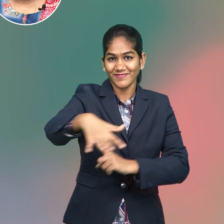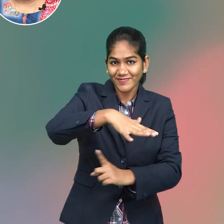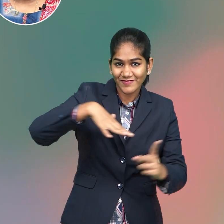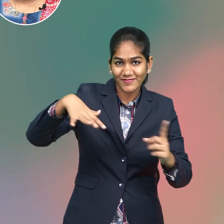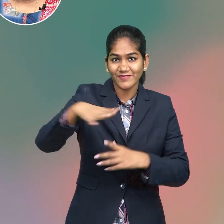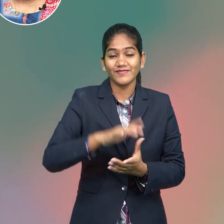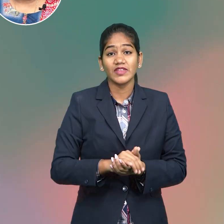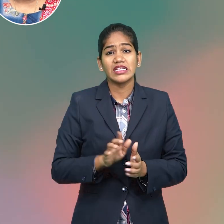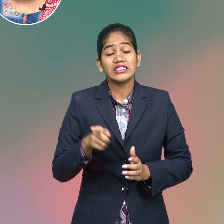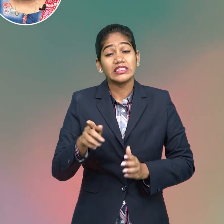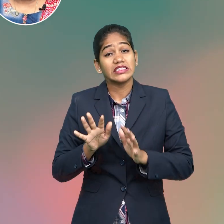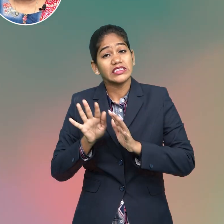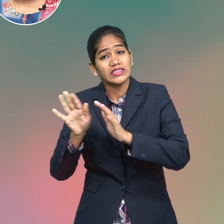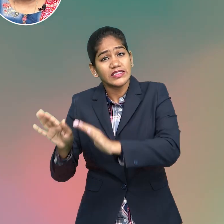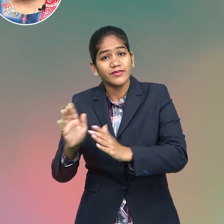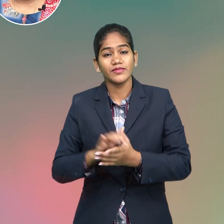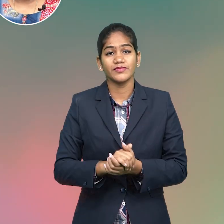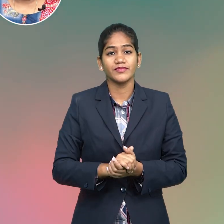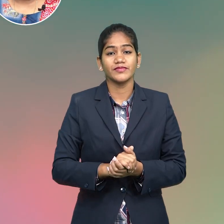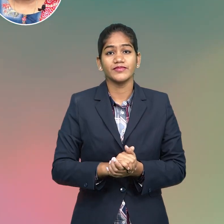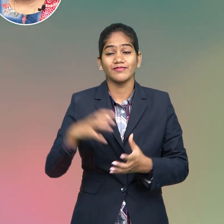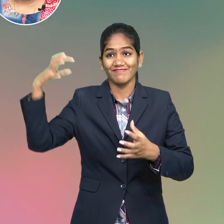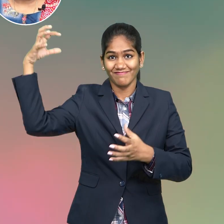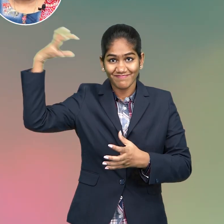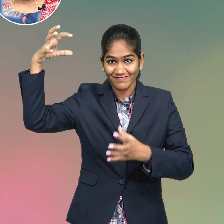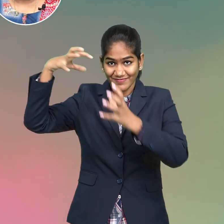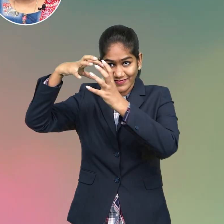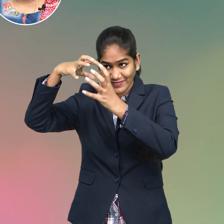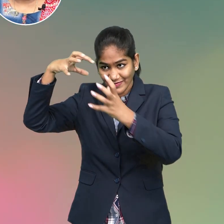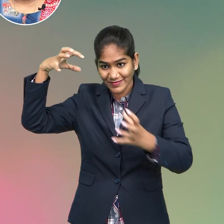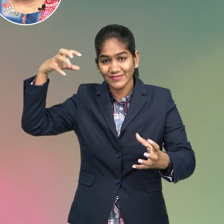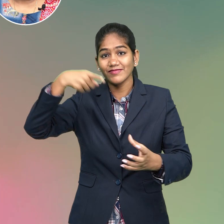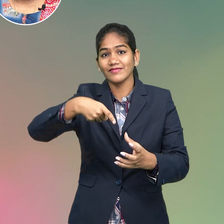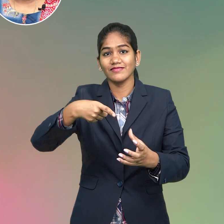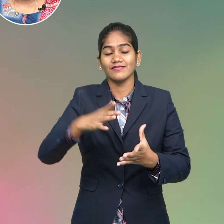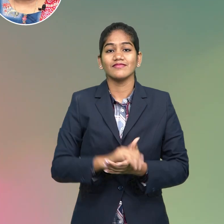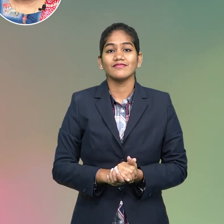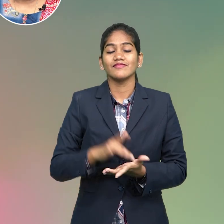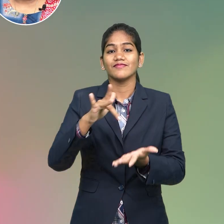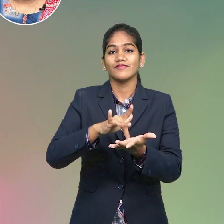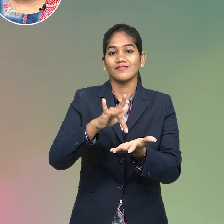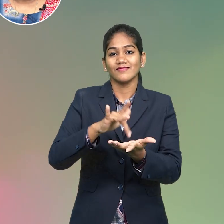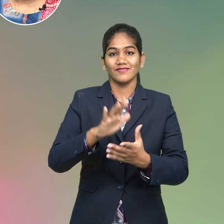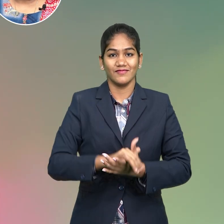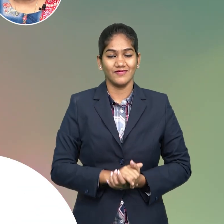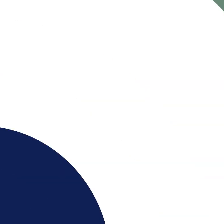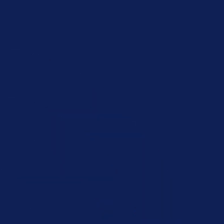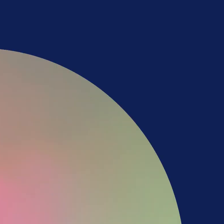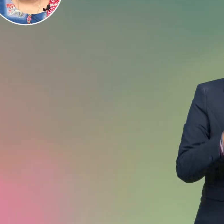surface depends upon the isolation received at that location.